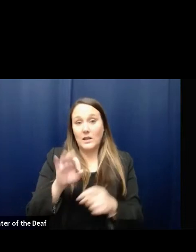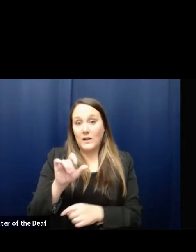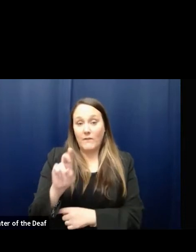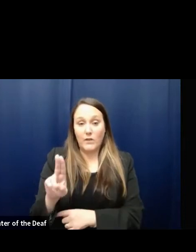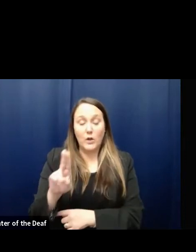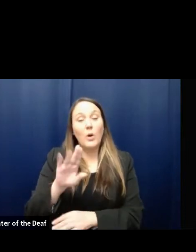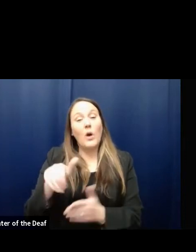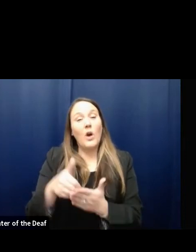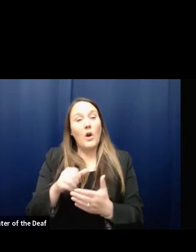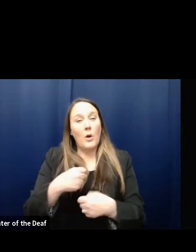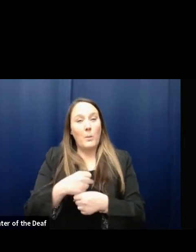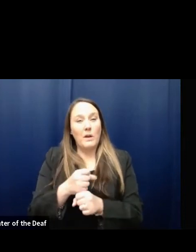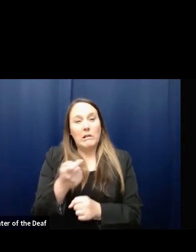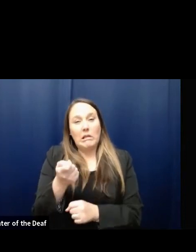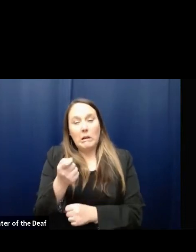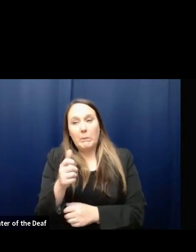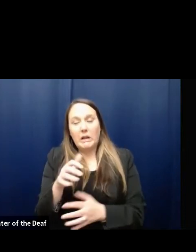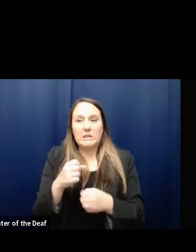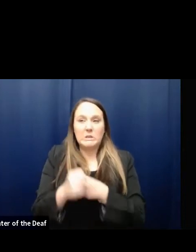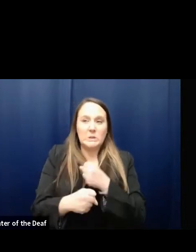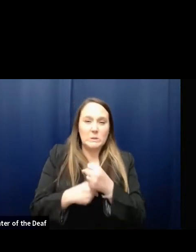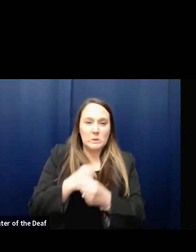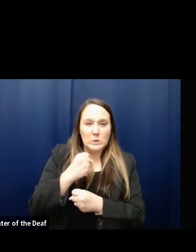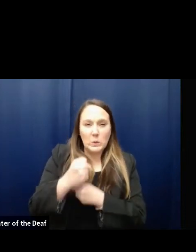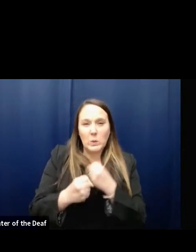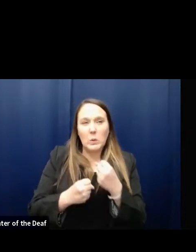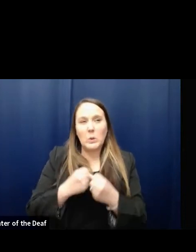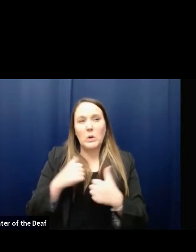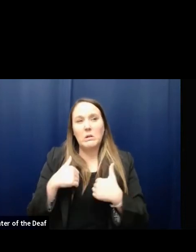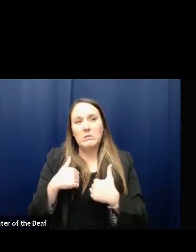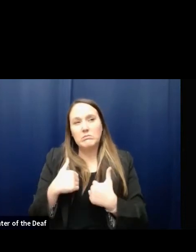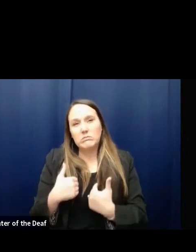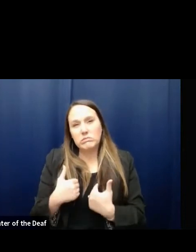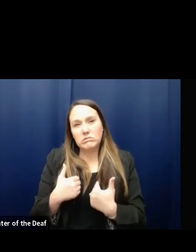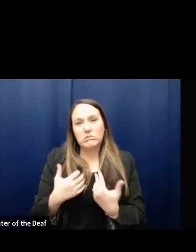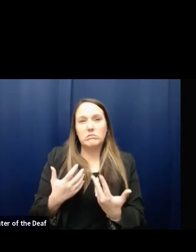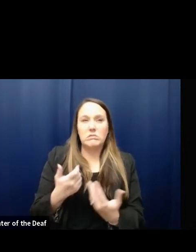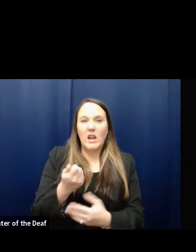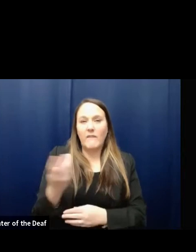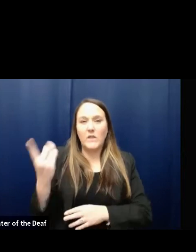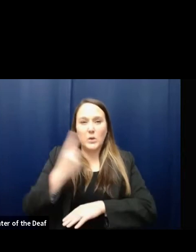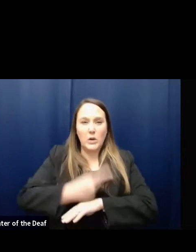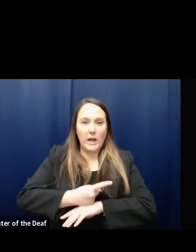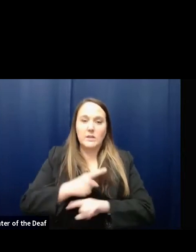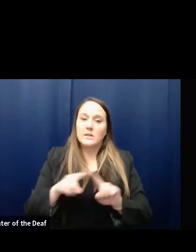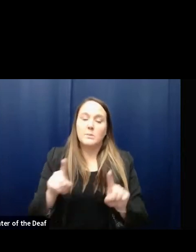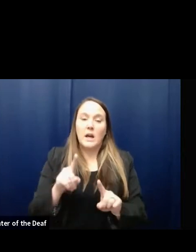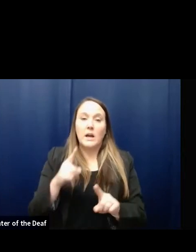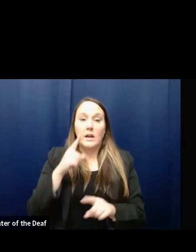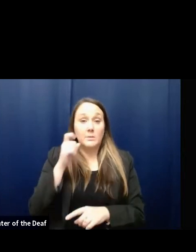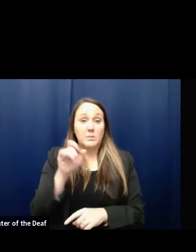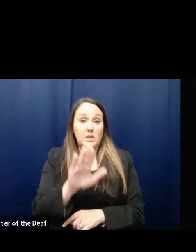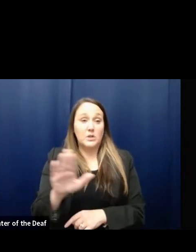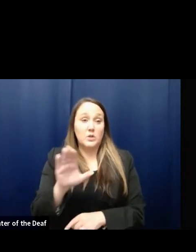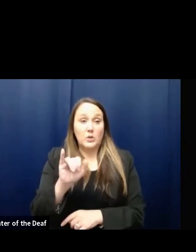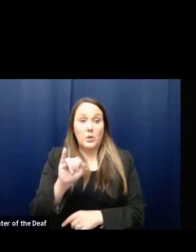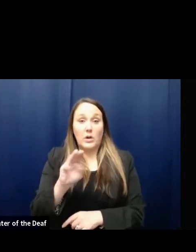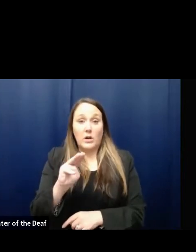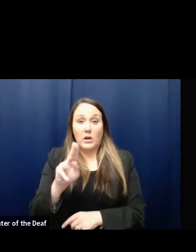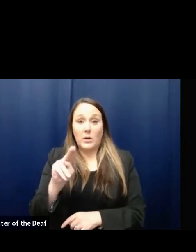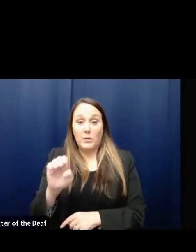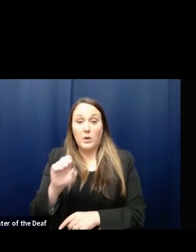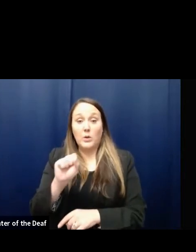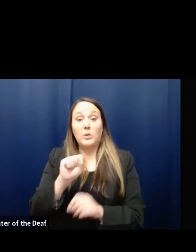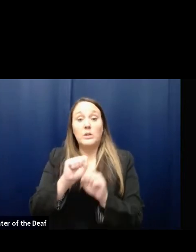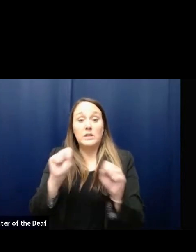can make you a little bit achy, make you feel a little drowsy or run down for a couple of days, but that's your immune system doing its job. When I used to get flu